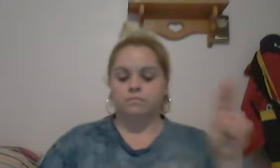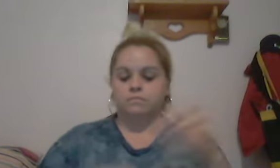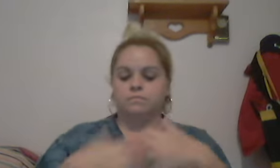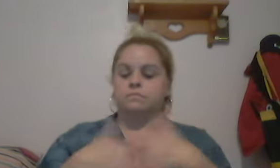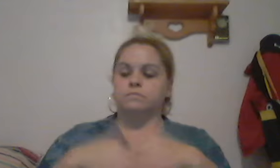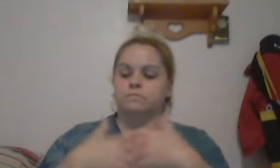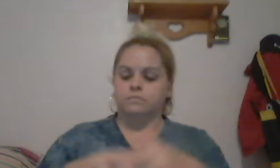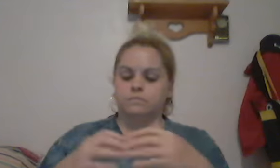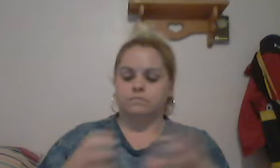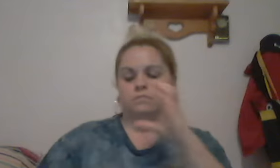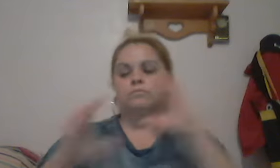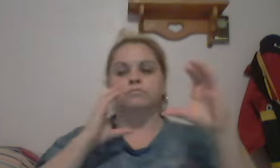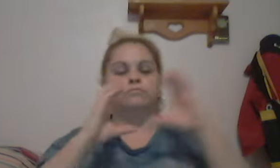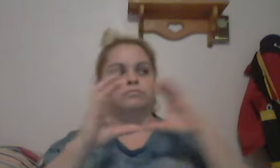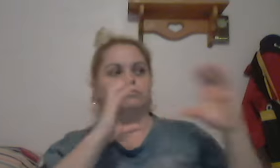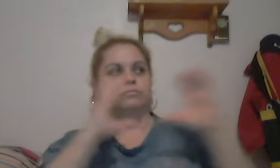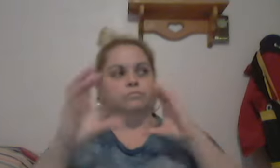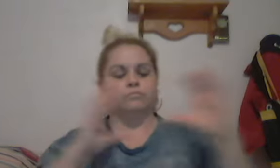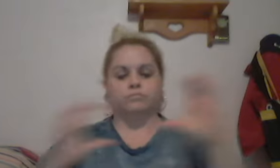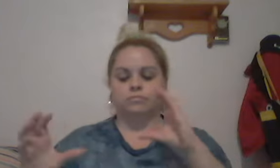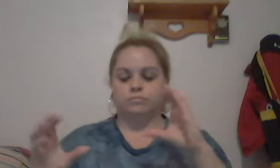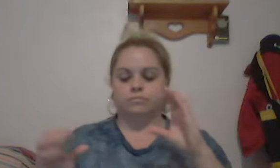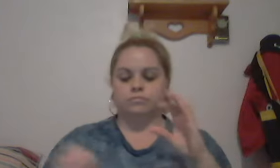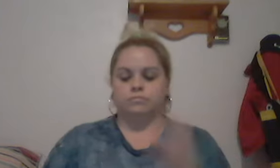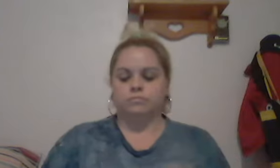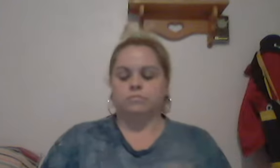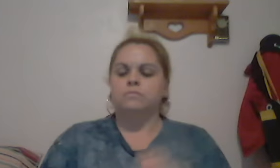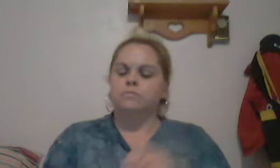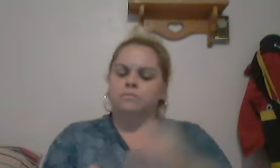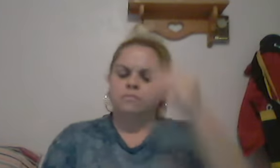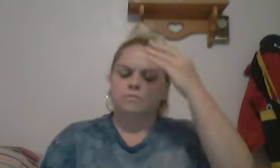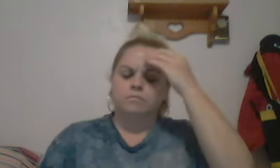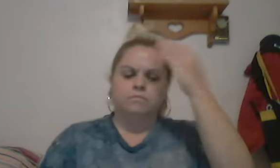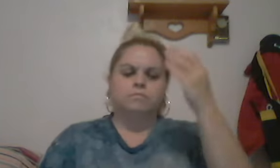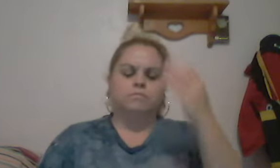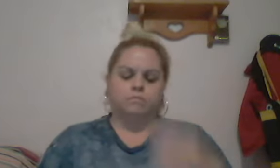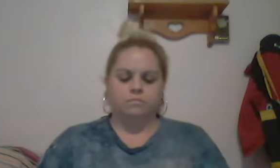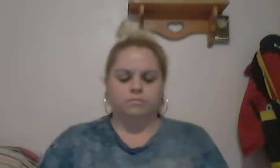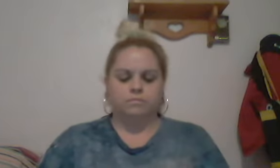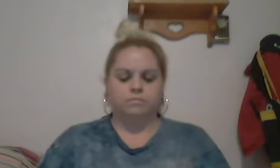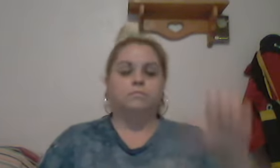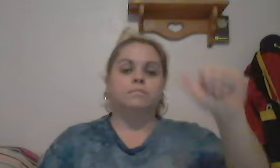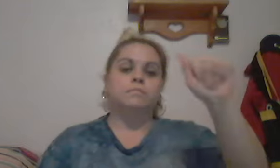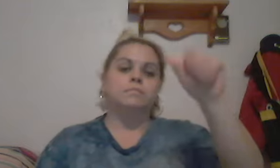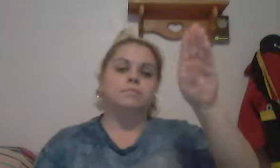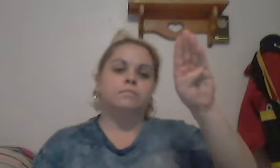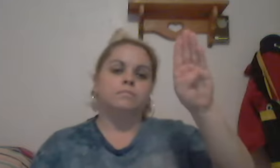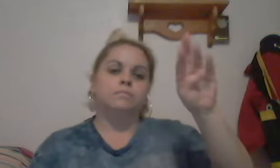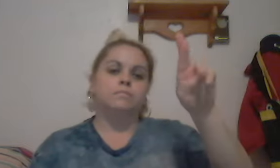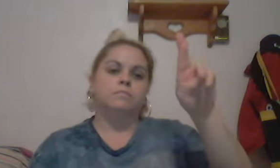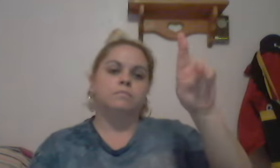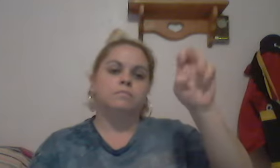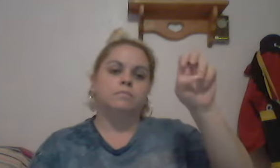for information or if someone came to your door and you needed to leave for a minute, you could type HD for hold. It was